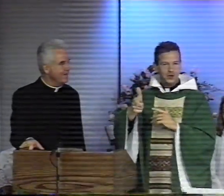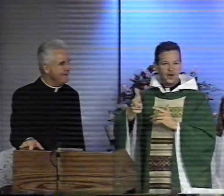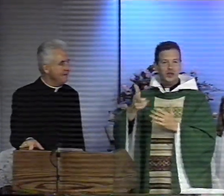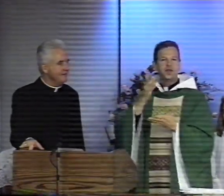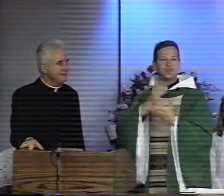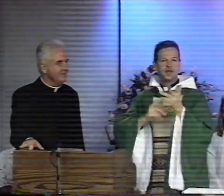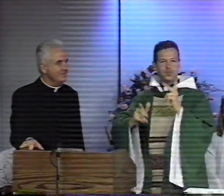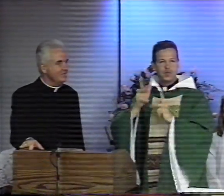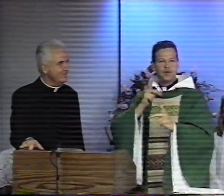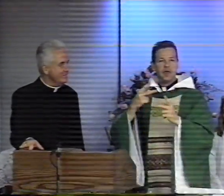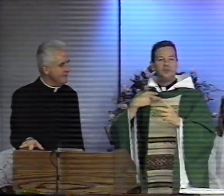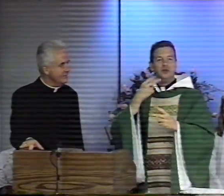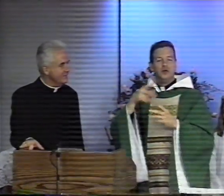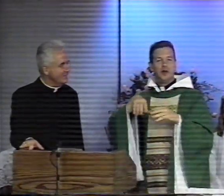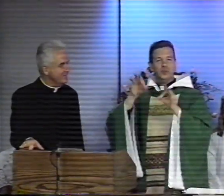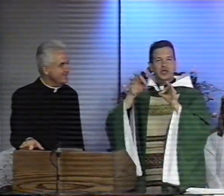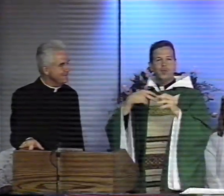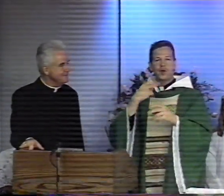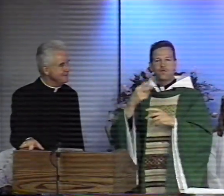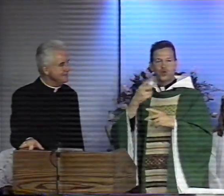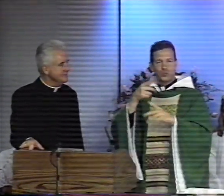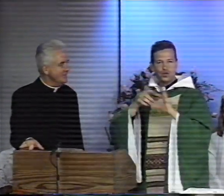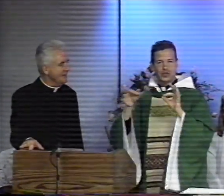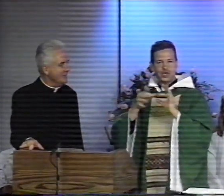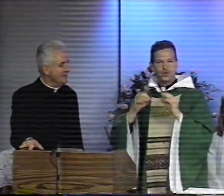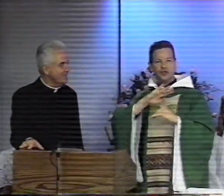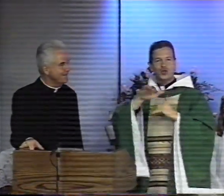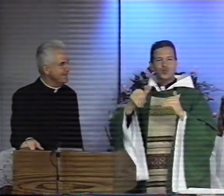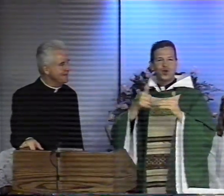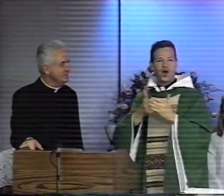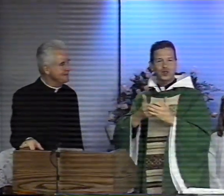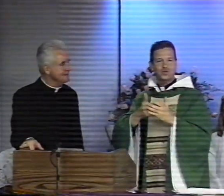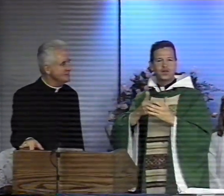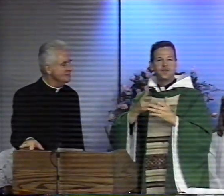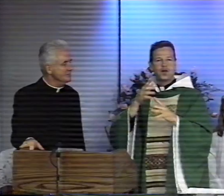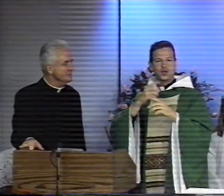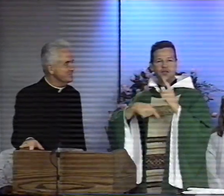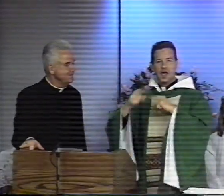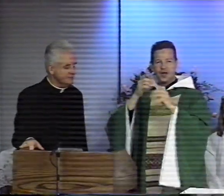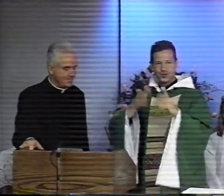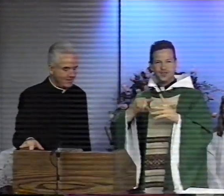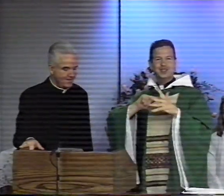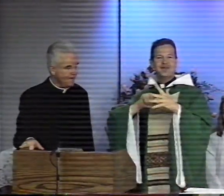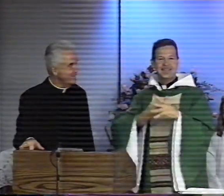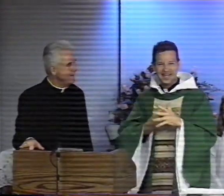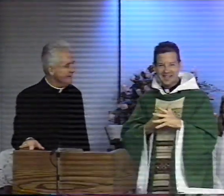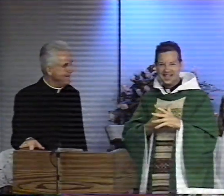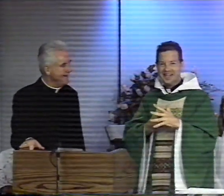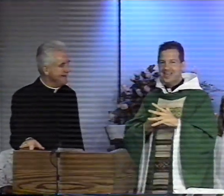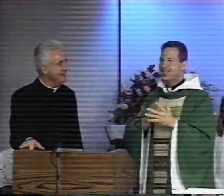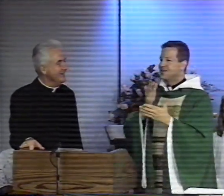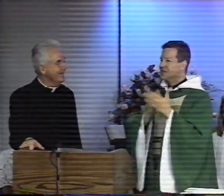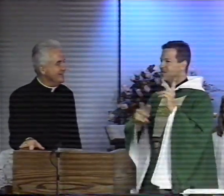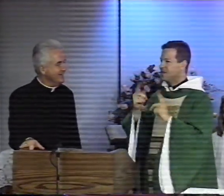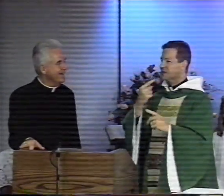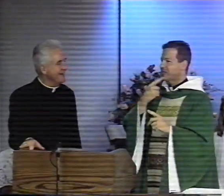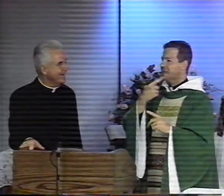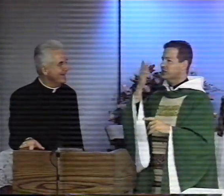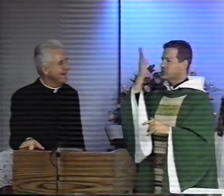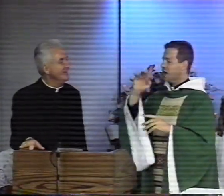on, some people may pick up a verbal language, but all of us are signers in the beginning. And so some people say that's God's